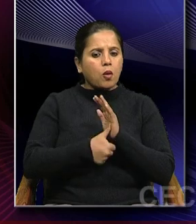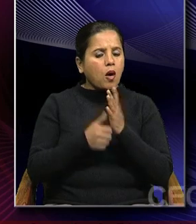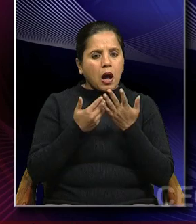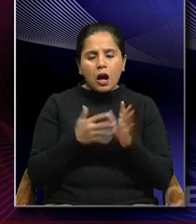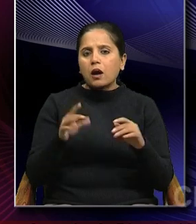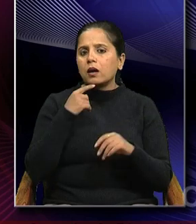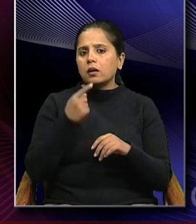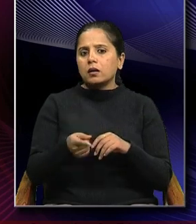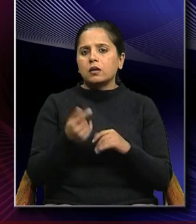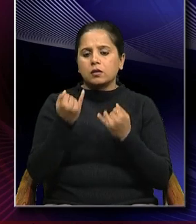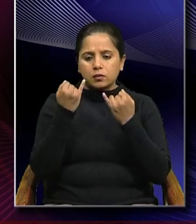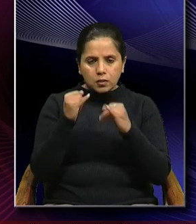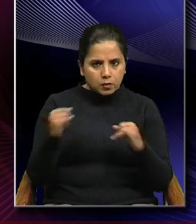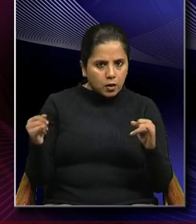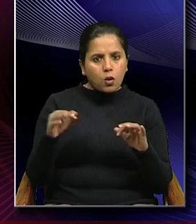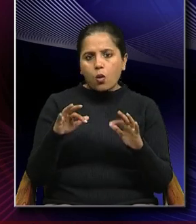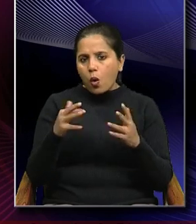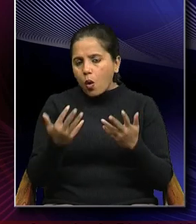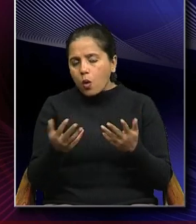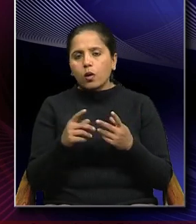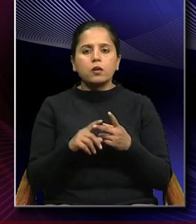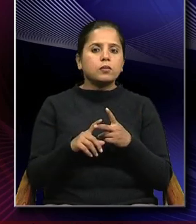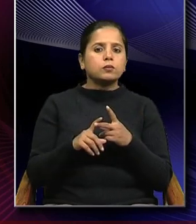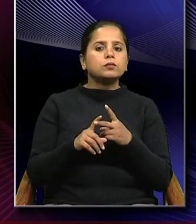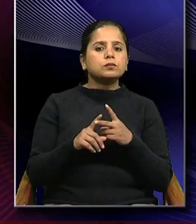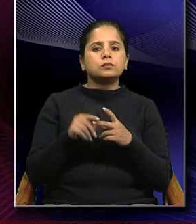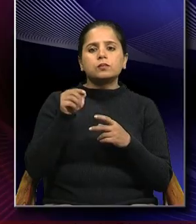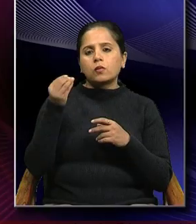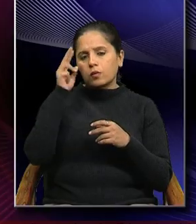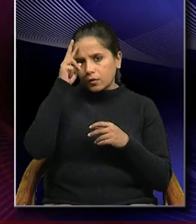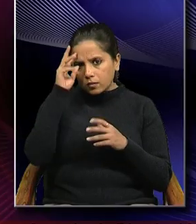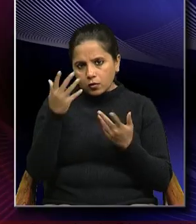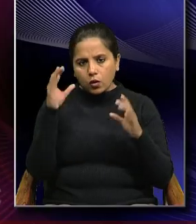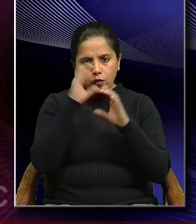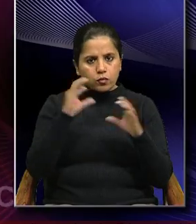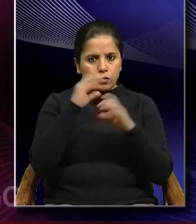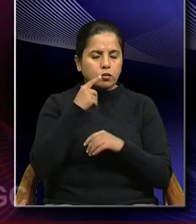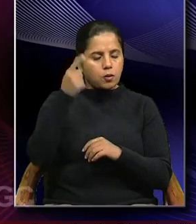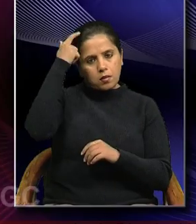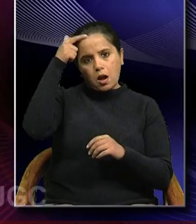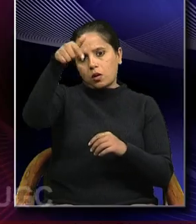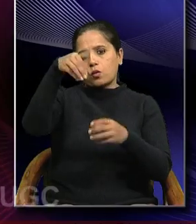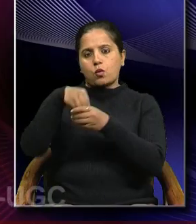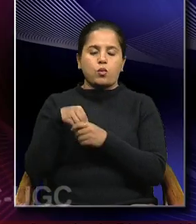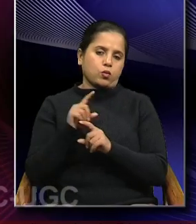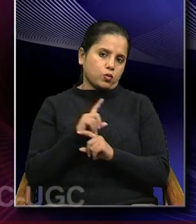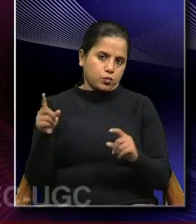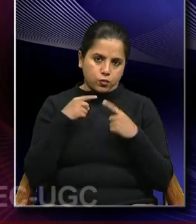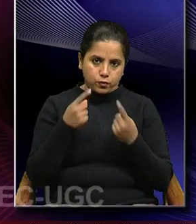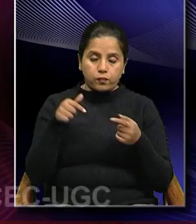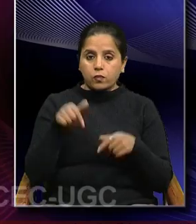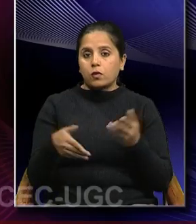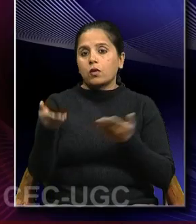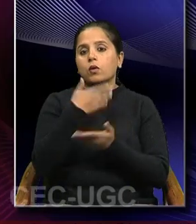of discrepancy or any kind of doubt or confusion in the minds of the customers. So, here what